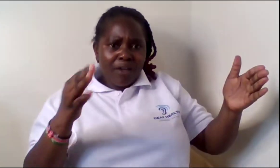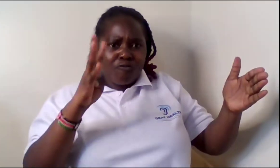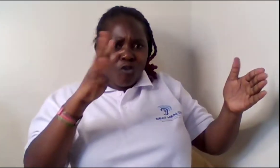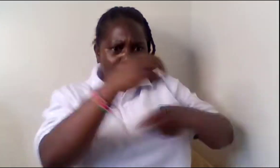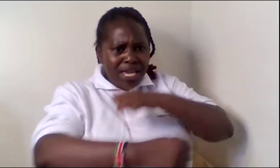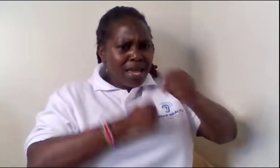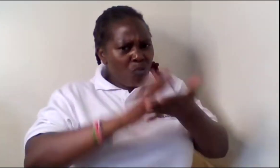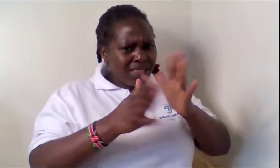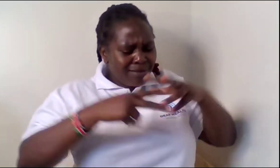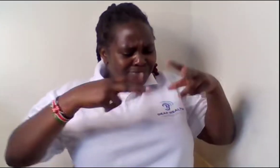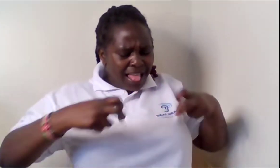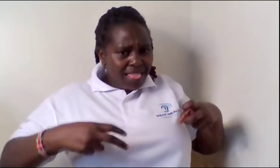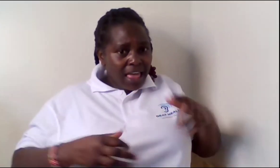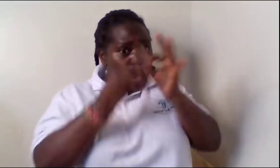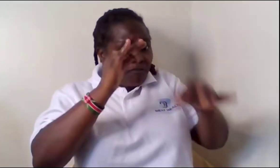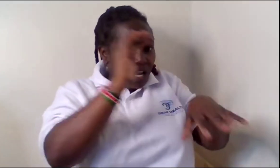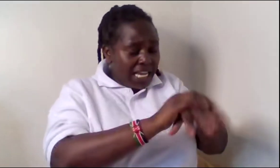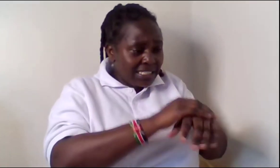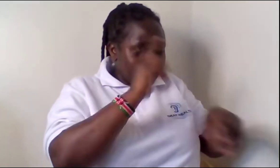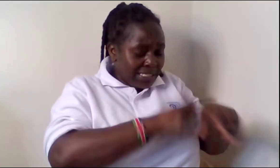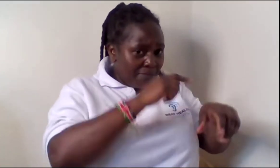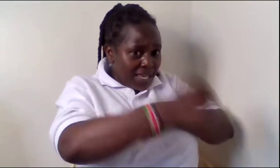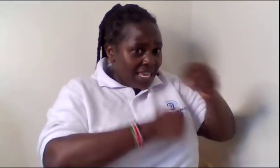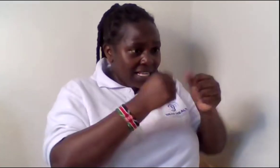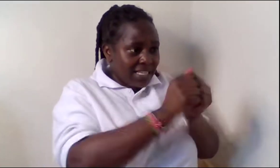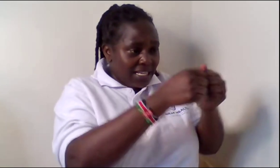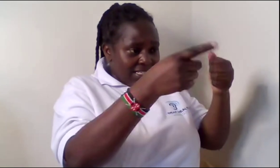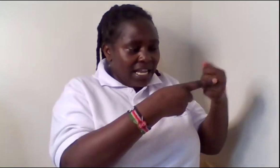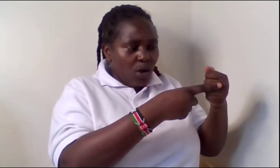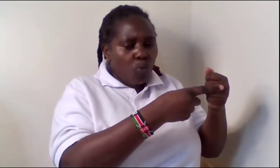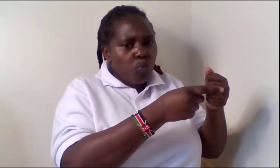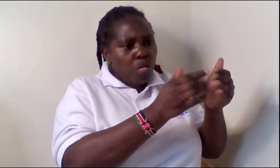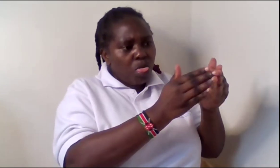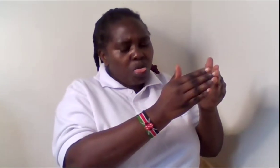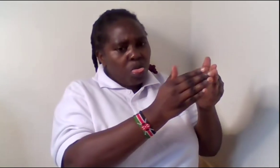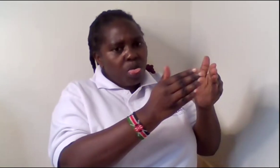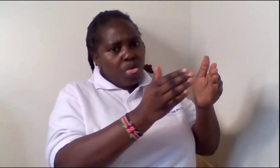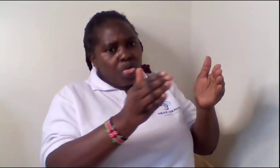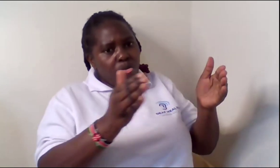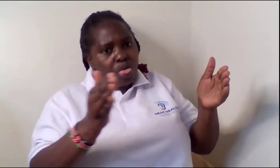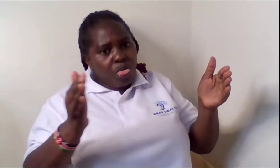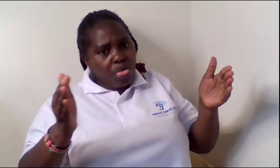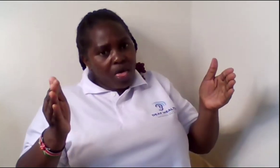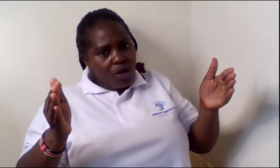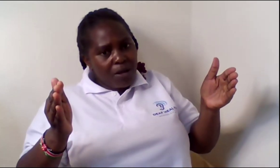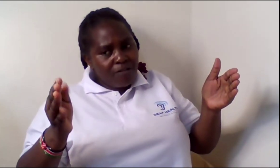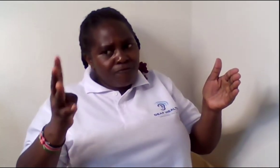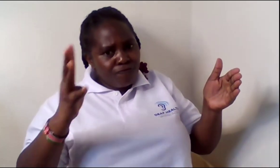at age 16, it has maybe been going untreated for the last 4 years. That's why